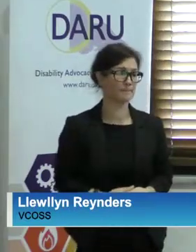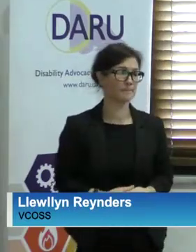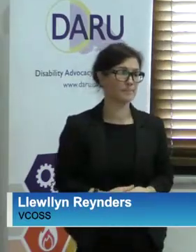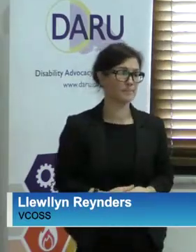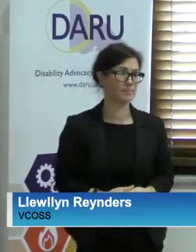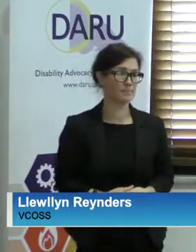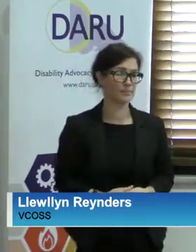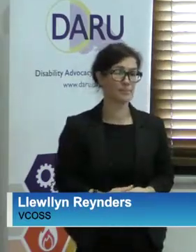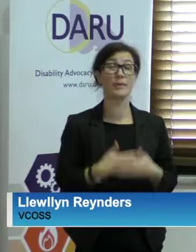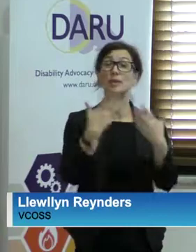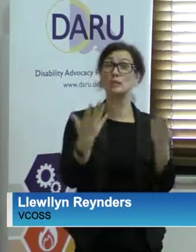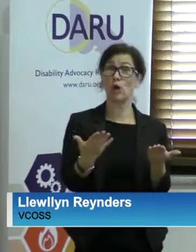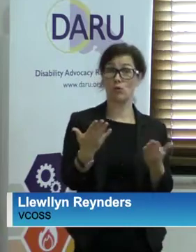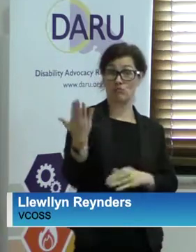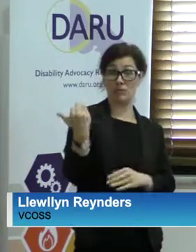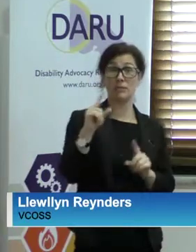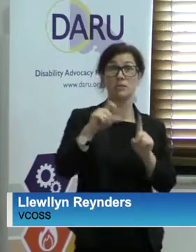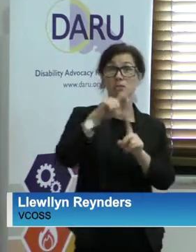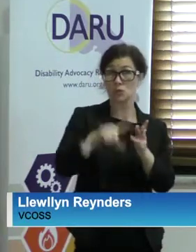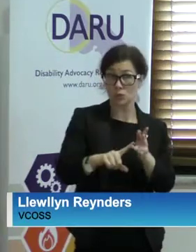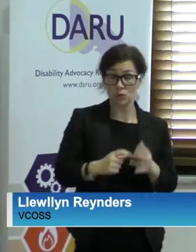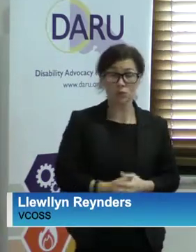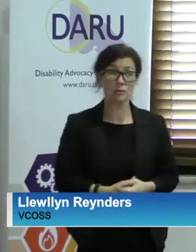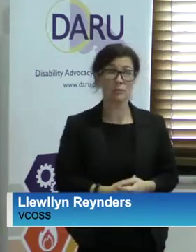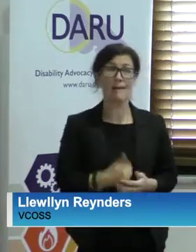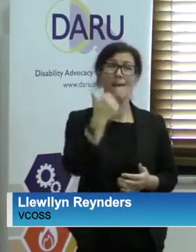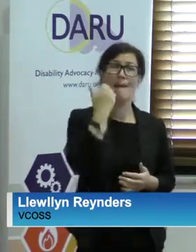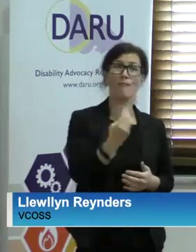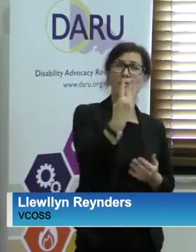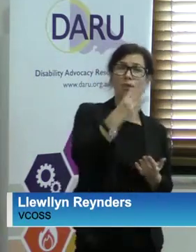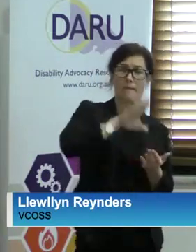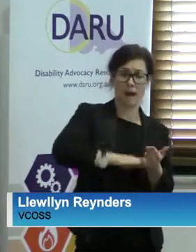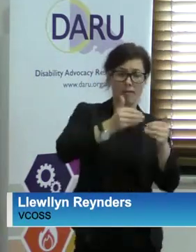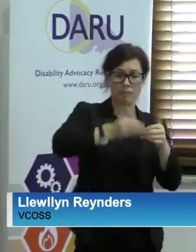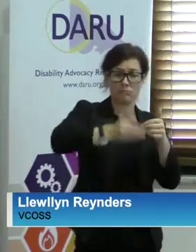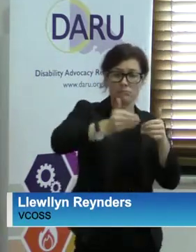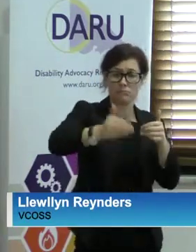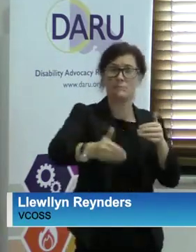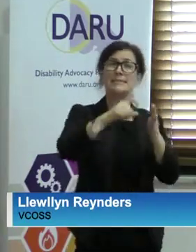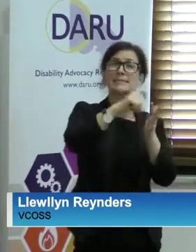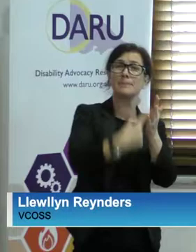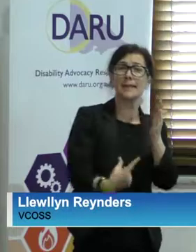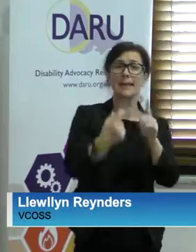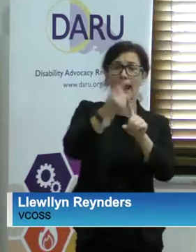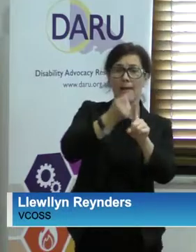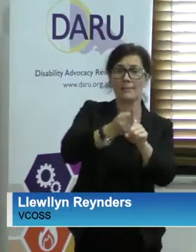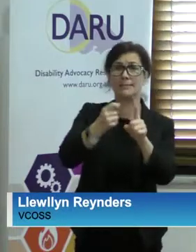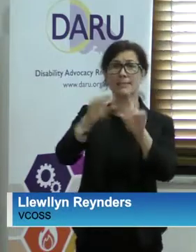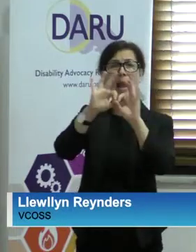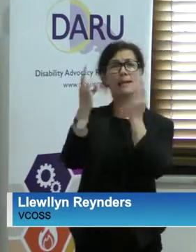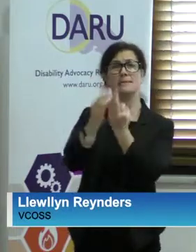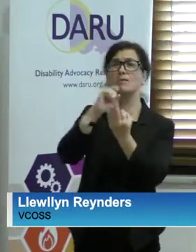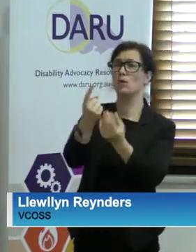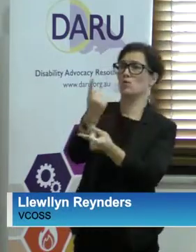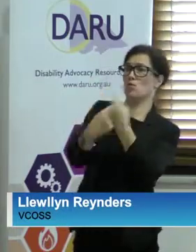So what we have been doing is every quarter, disability advocacy agencies will report their data through